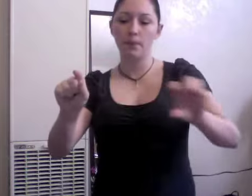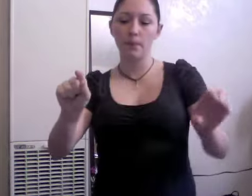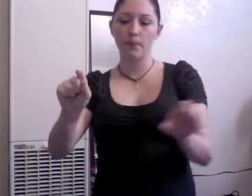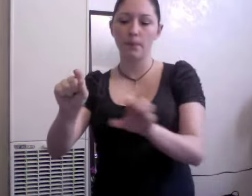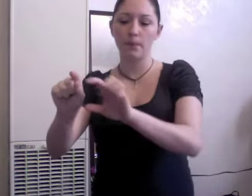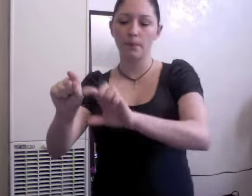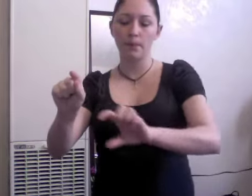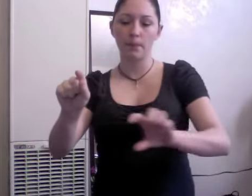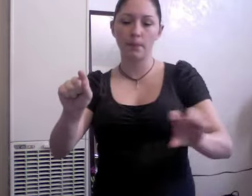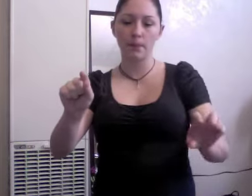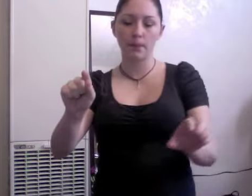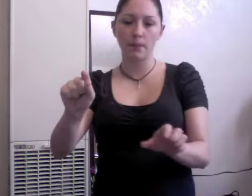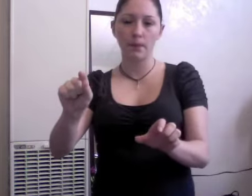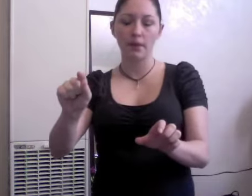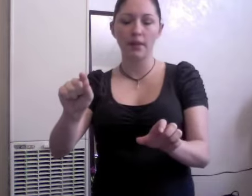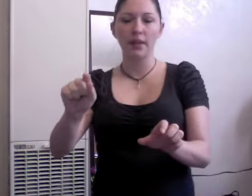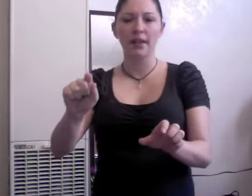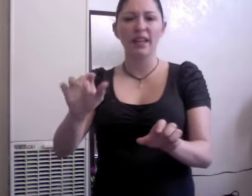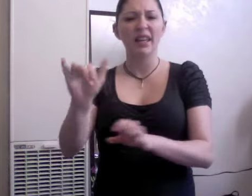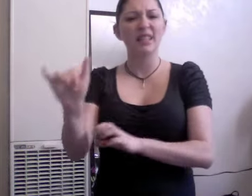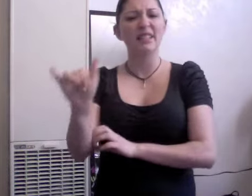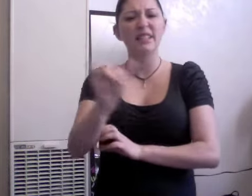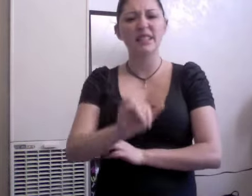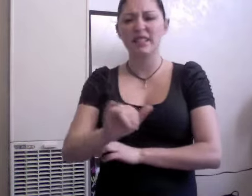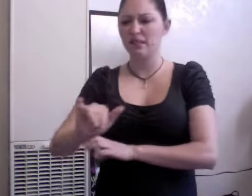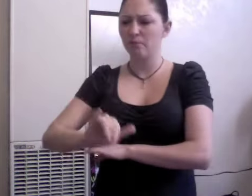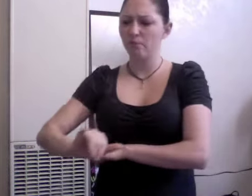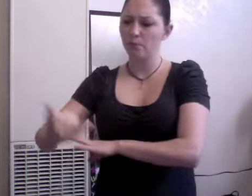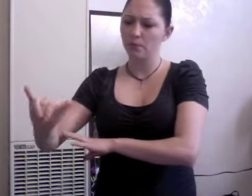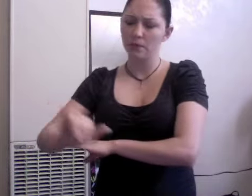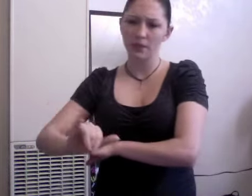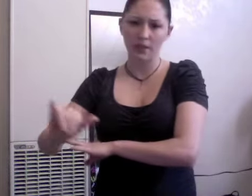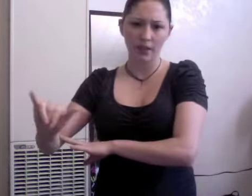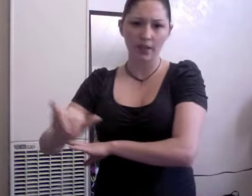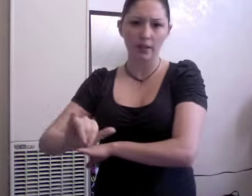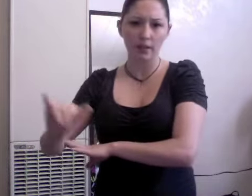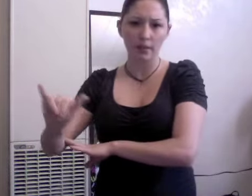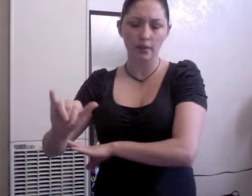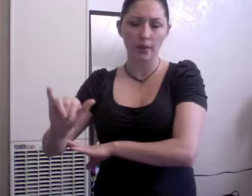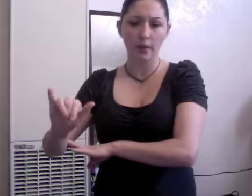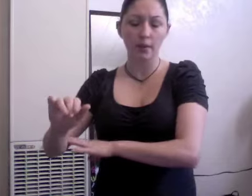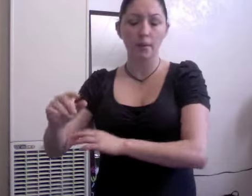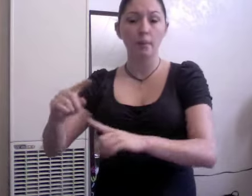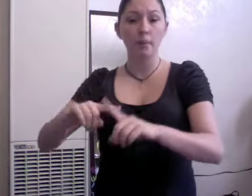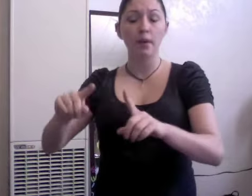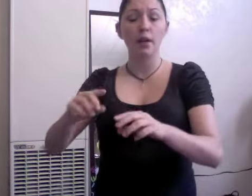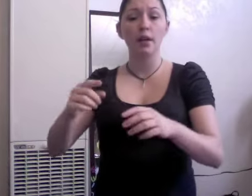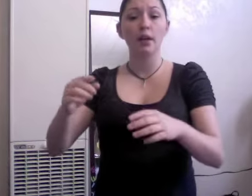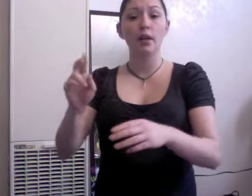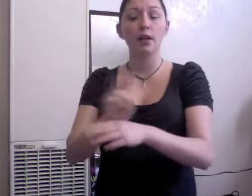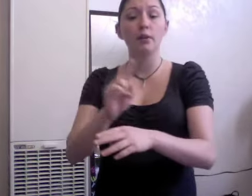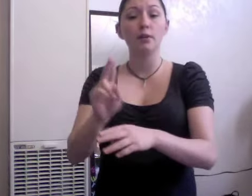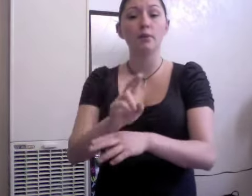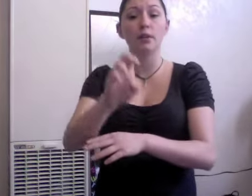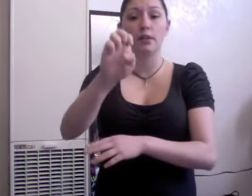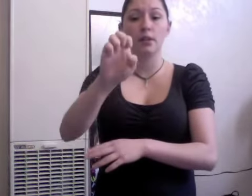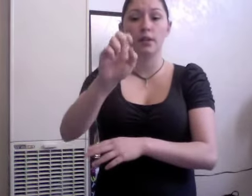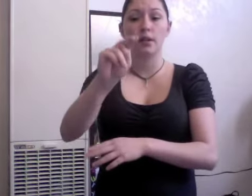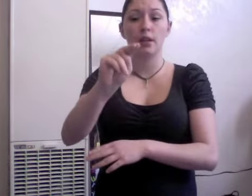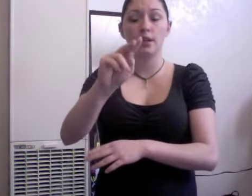food, fairly similar to how the stomach does it, but it uses enzymes that are excreted by the pancreas and bile that's created by